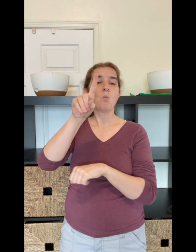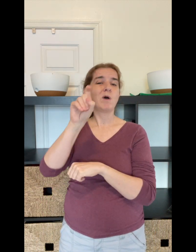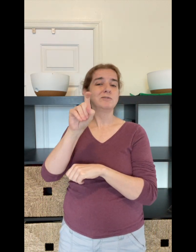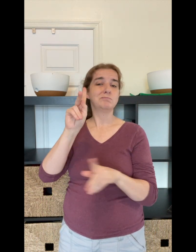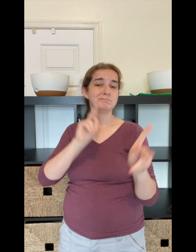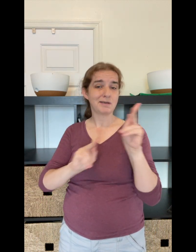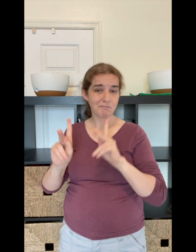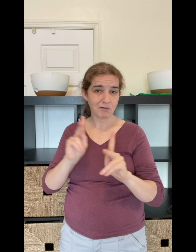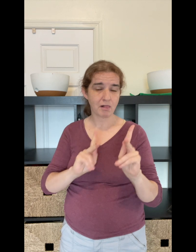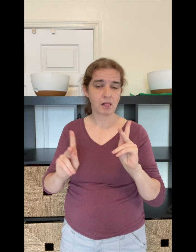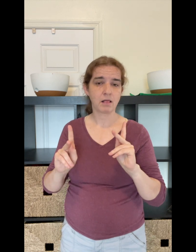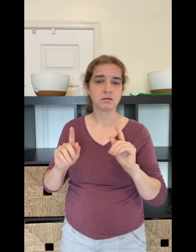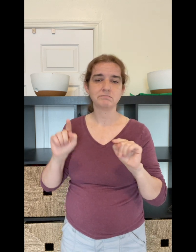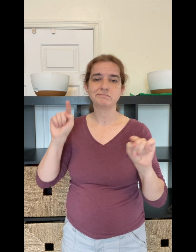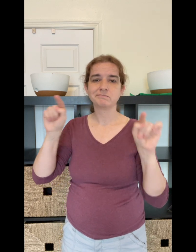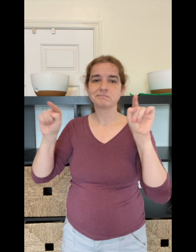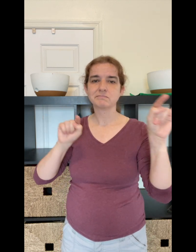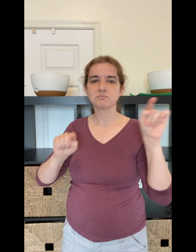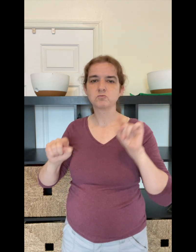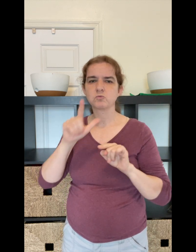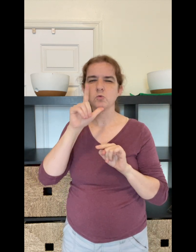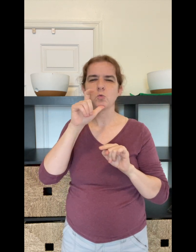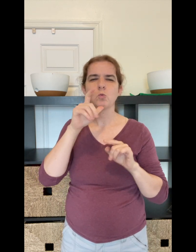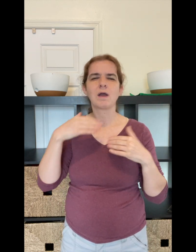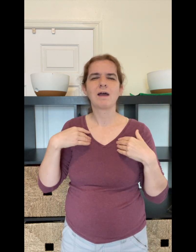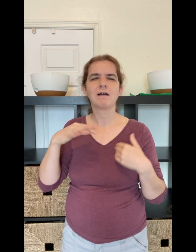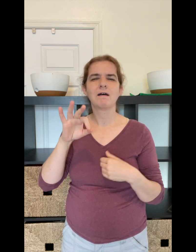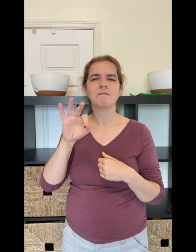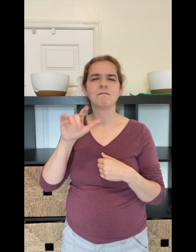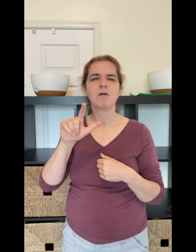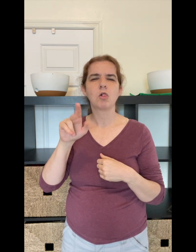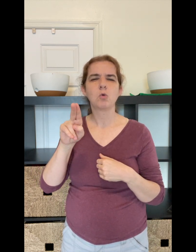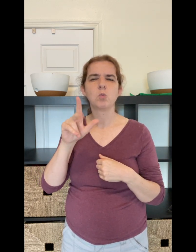study, you have 100 people who in